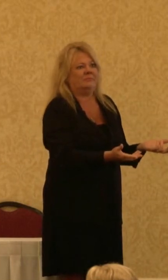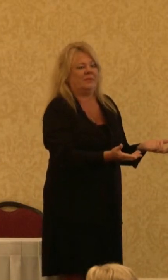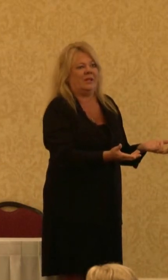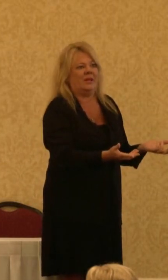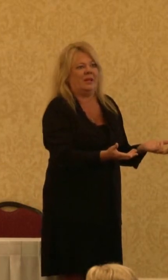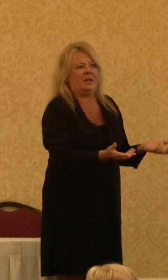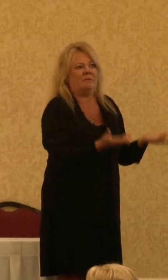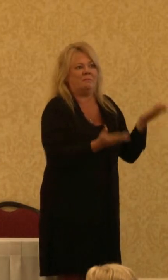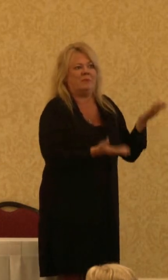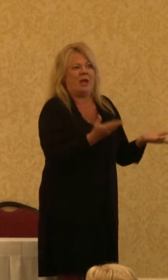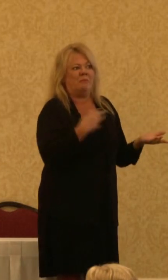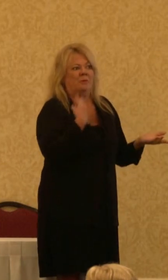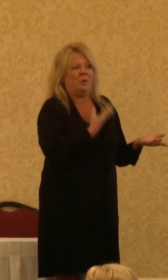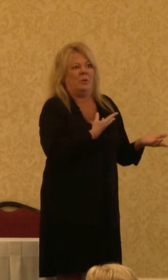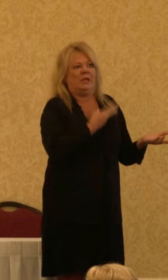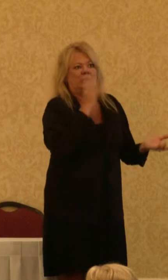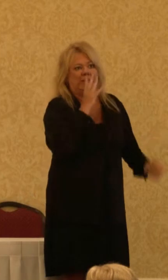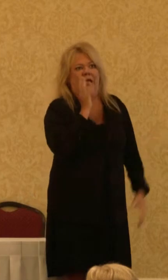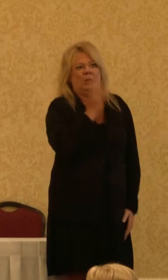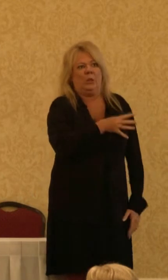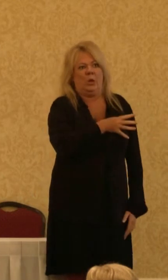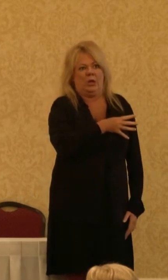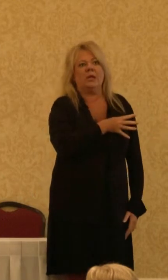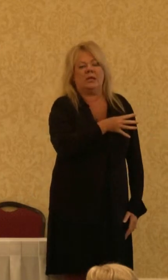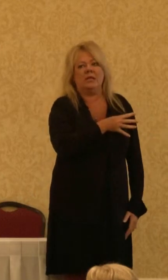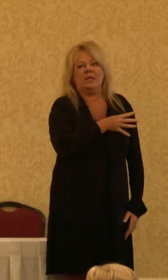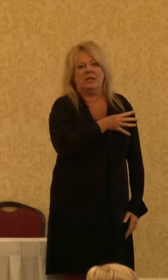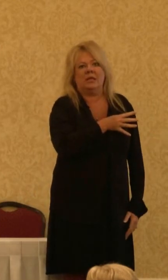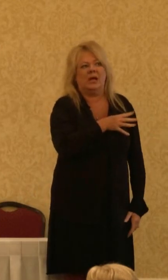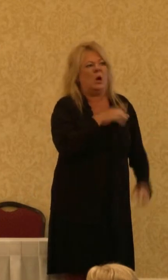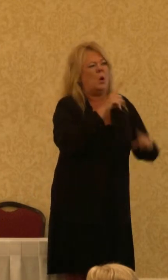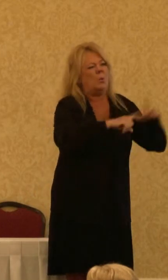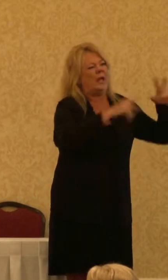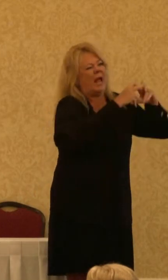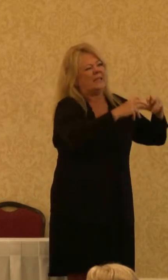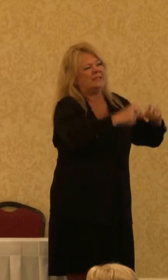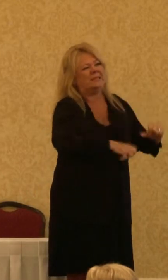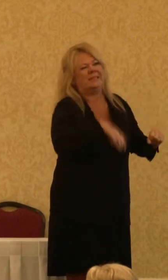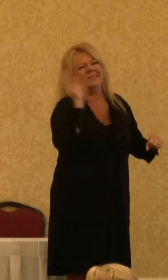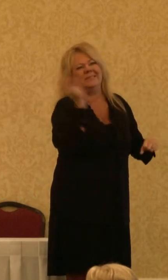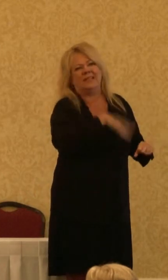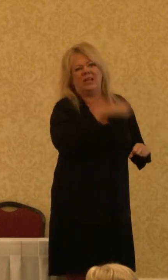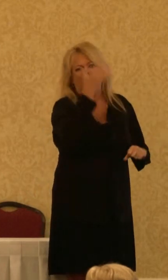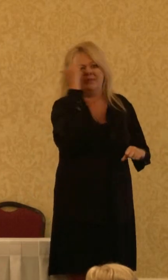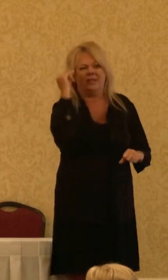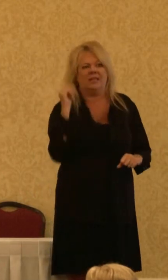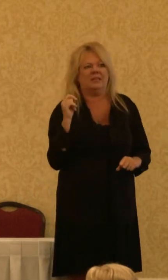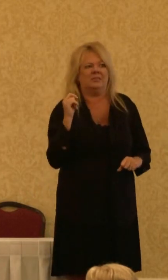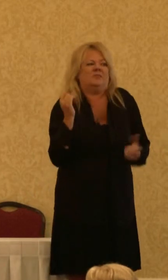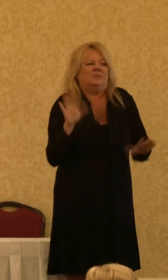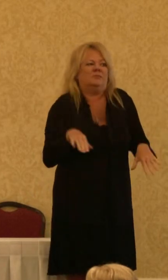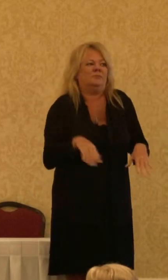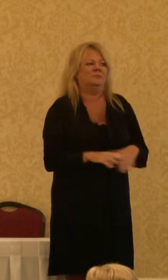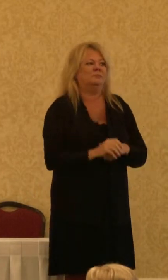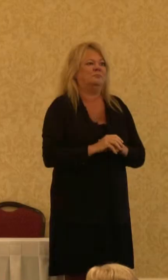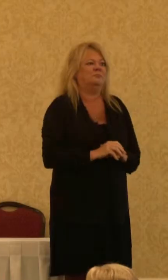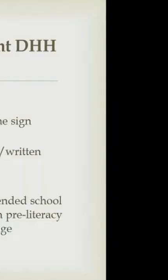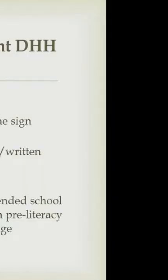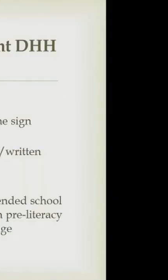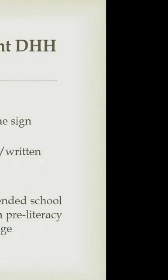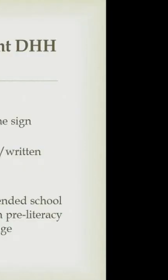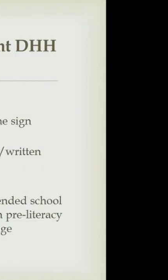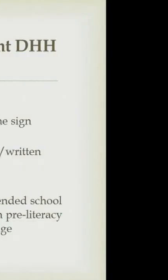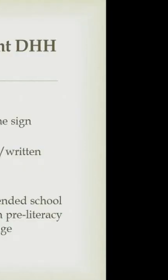So there's other differences related to language. Some of these students know the sign language